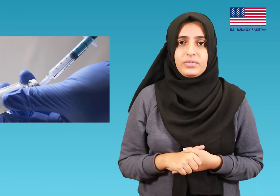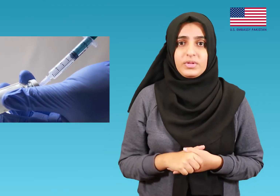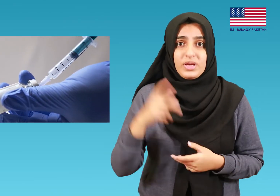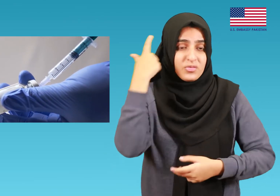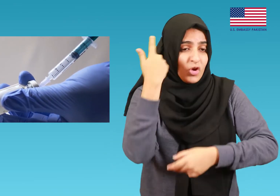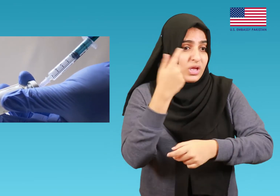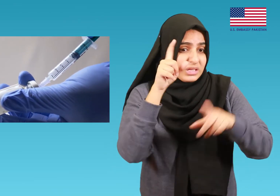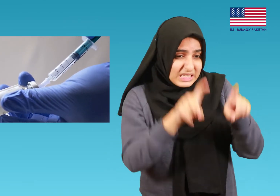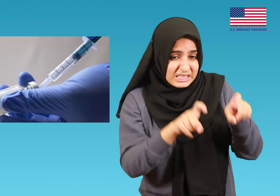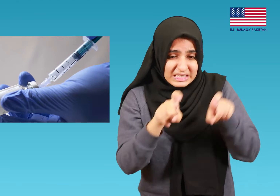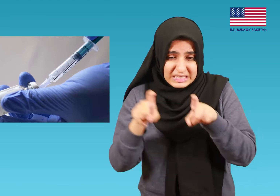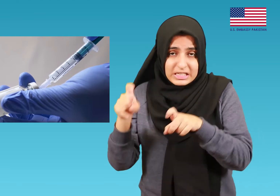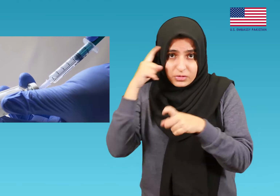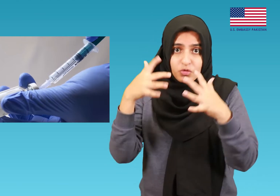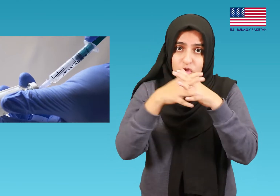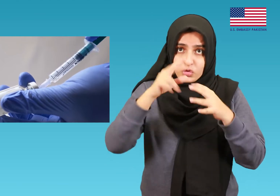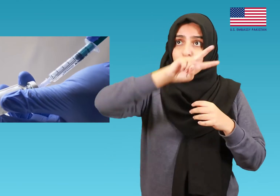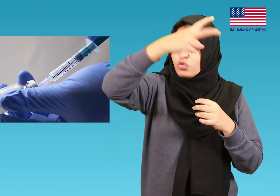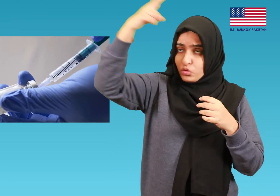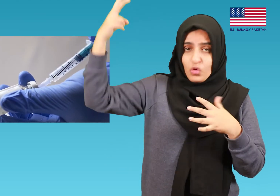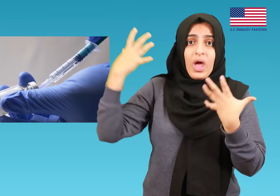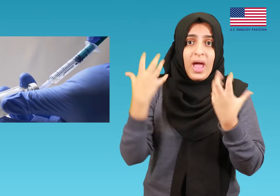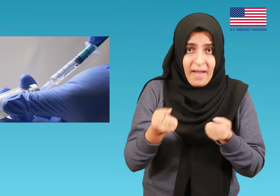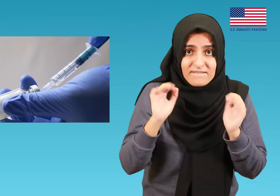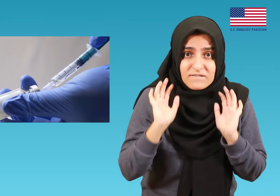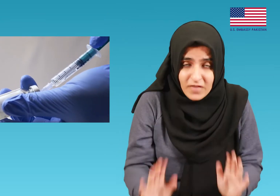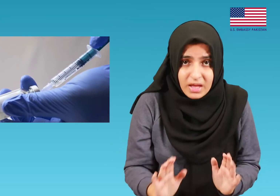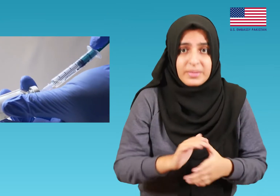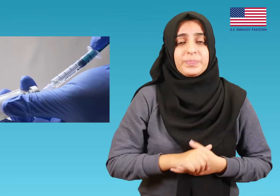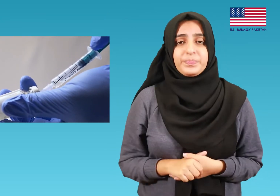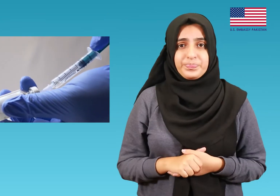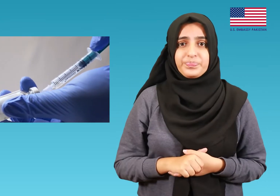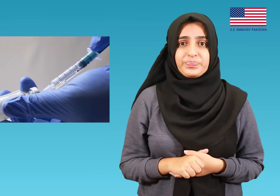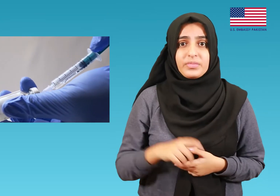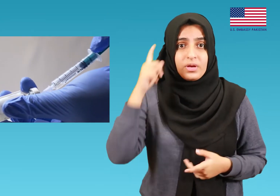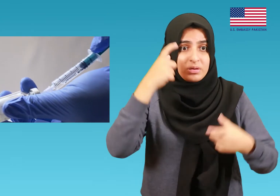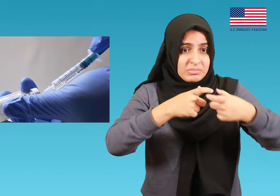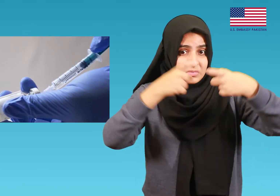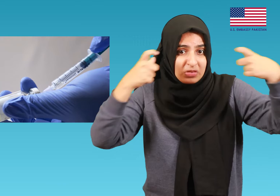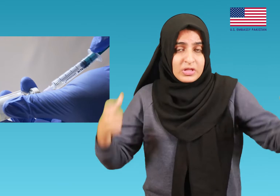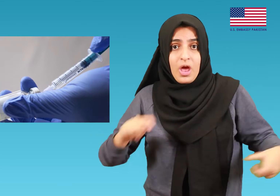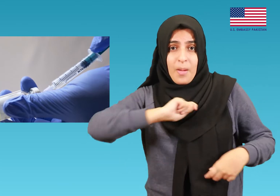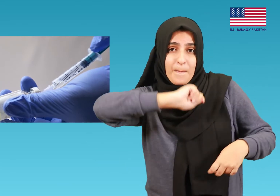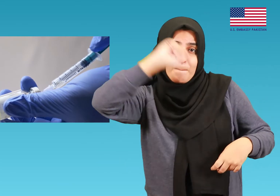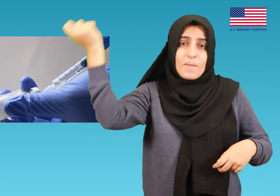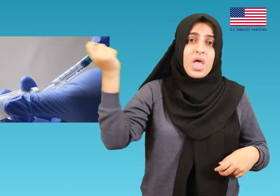Some trials outside the US are also promising. For instance, a large British trial